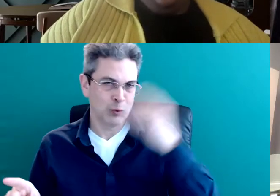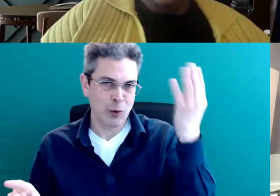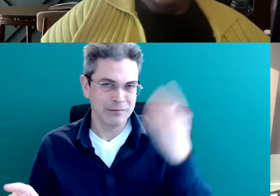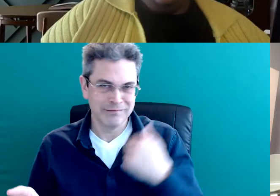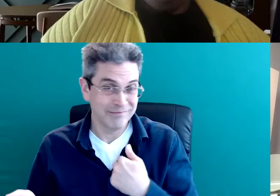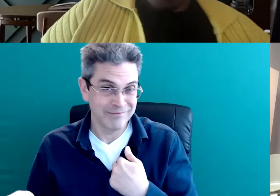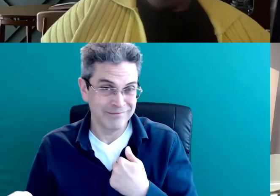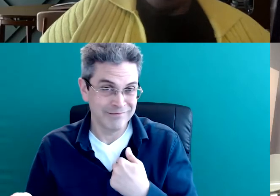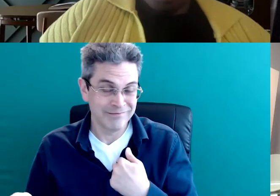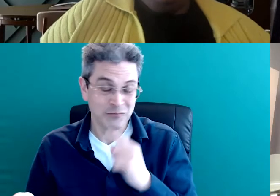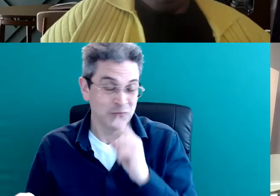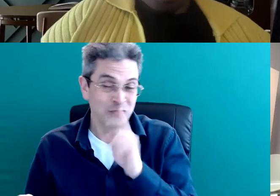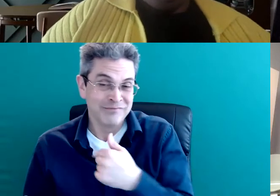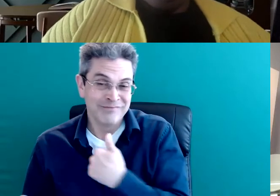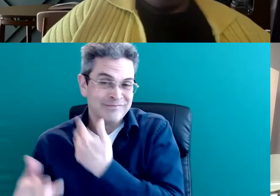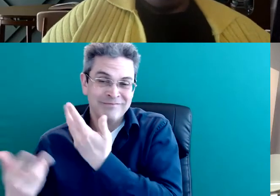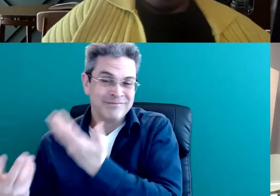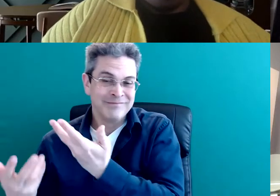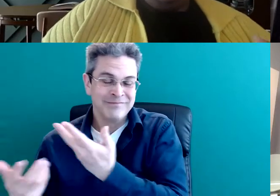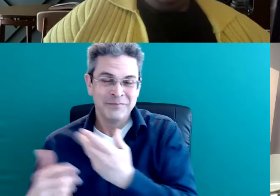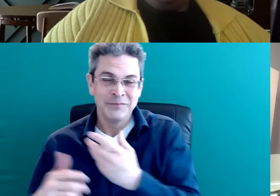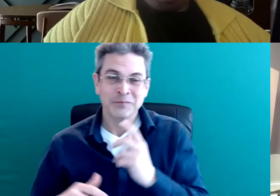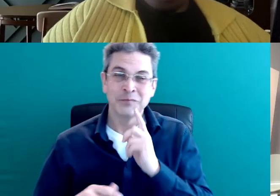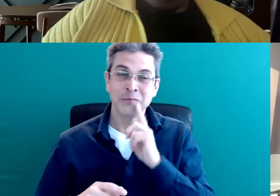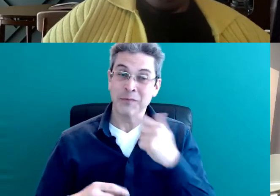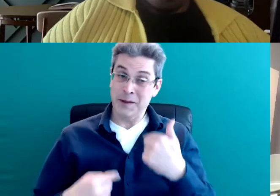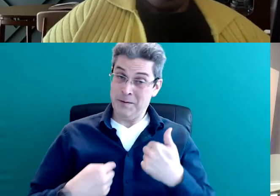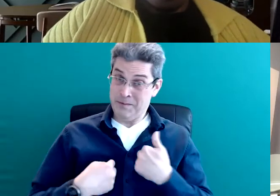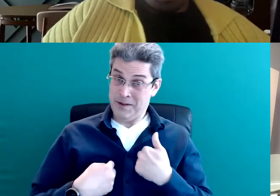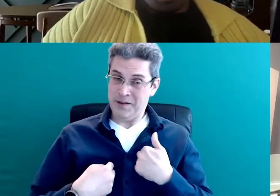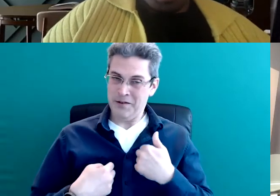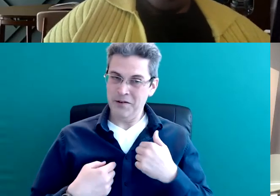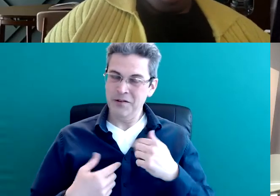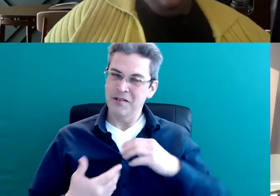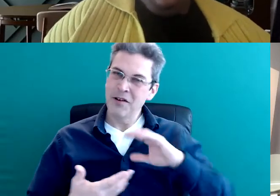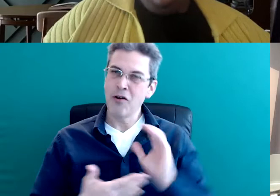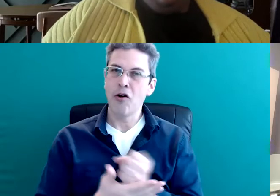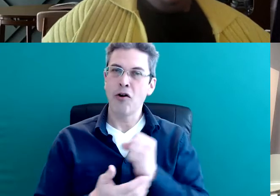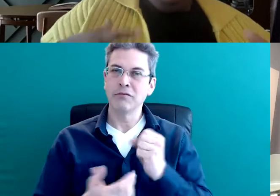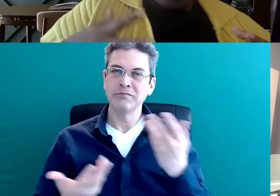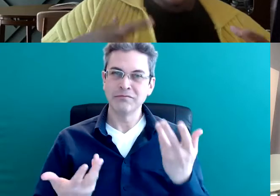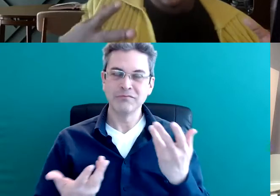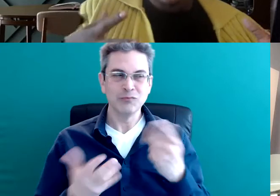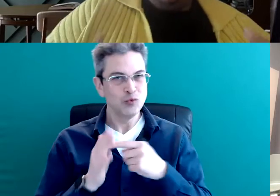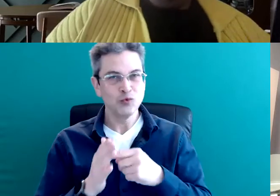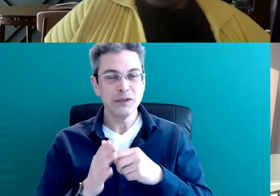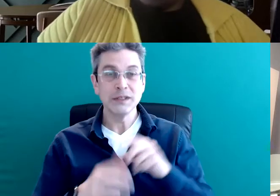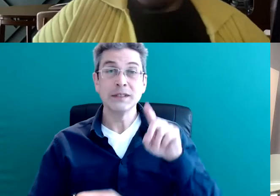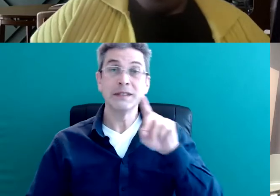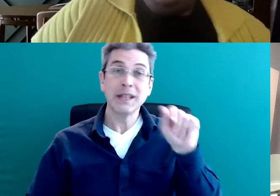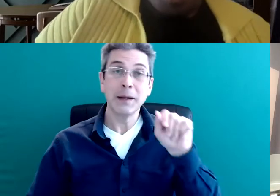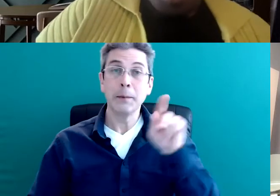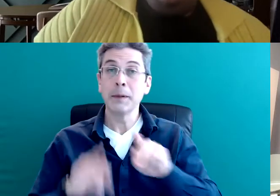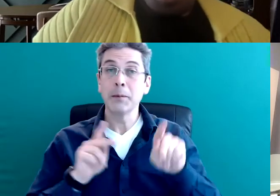I could care less what they do. So, you know, it's really for me like an opportunity for disabled people to kind of like, build bonds